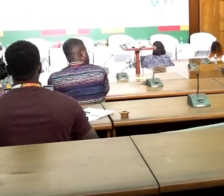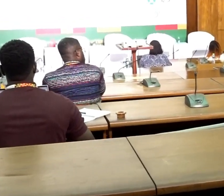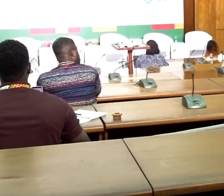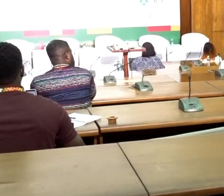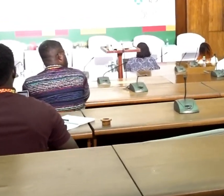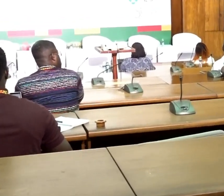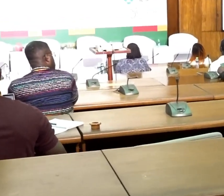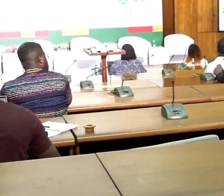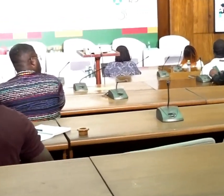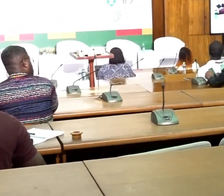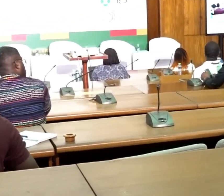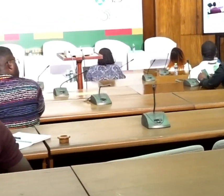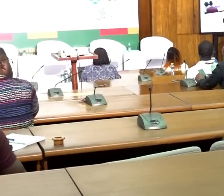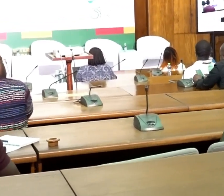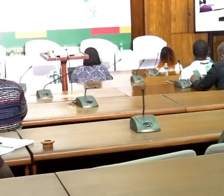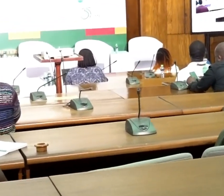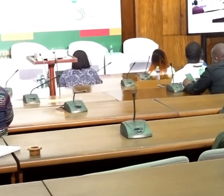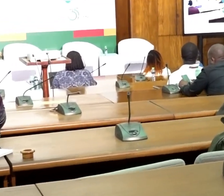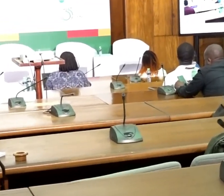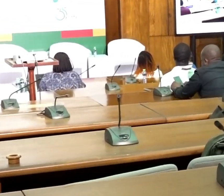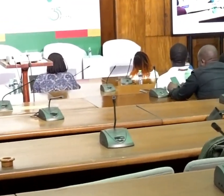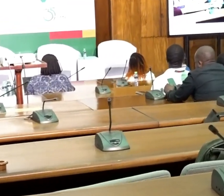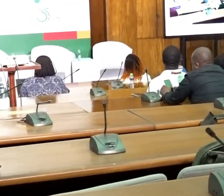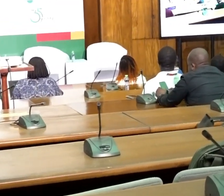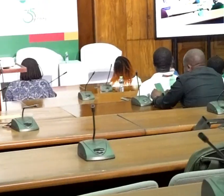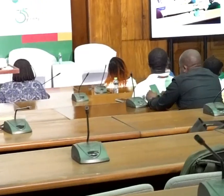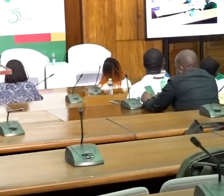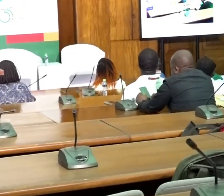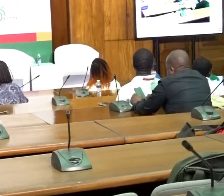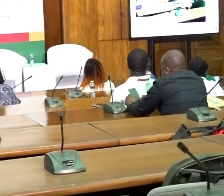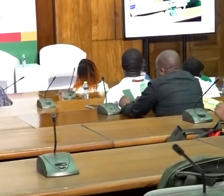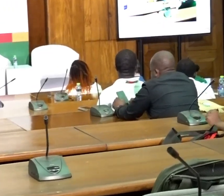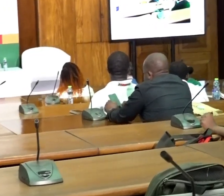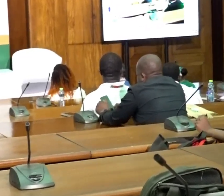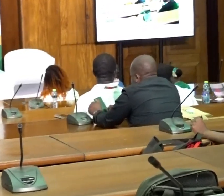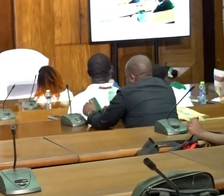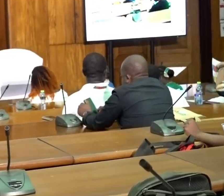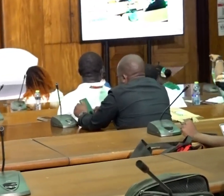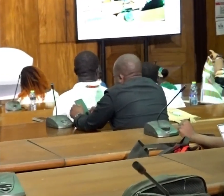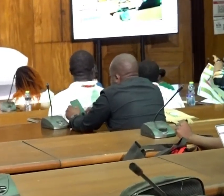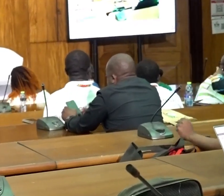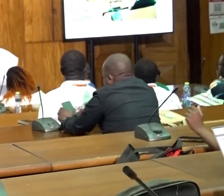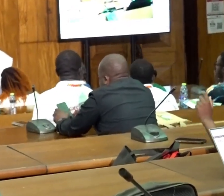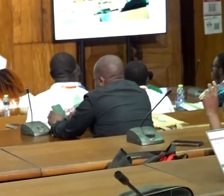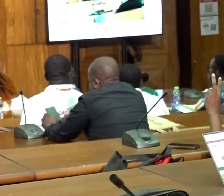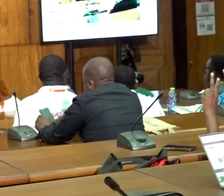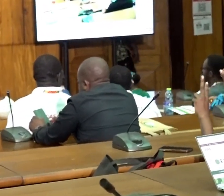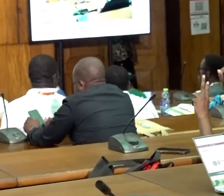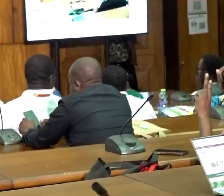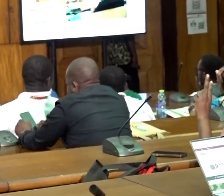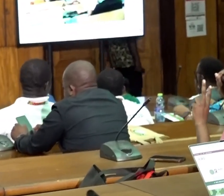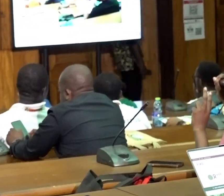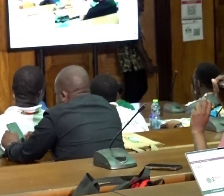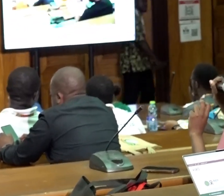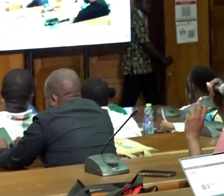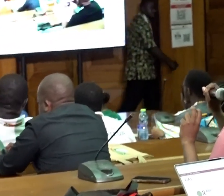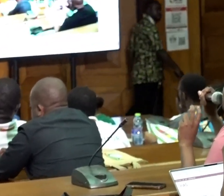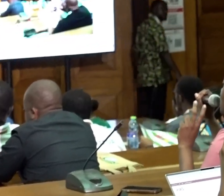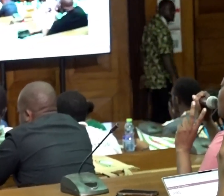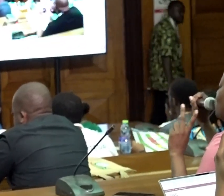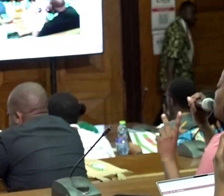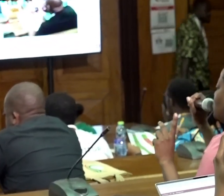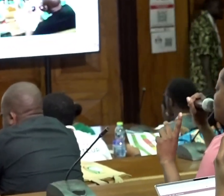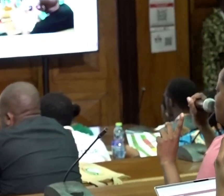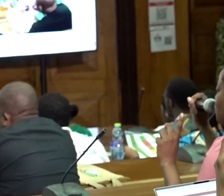of starting PrEP. So now my question, from my country context in South Africa, we are having two critical